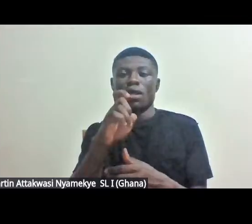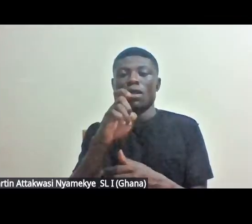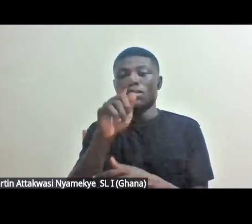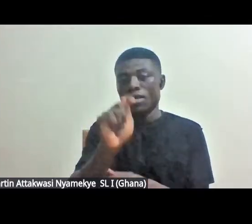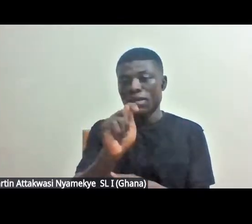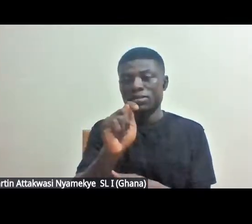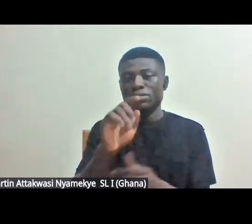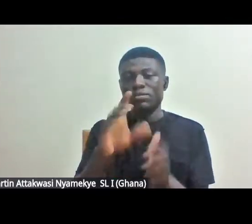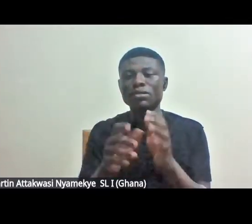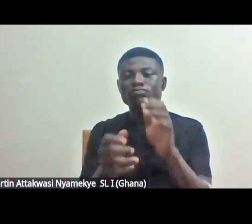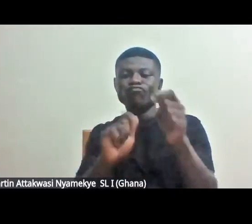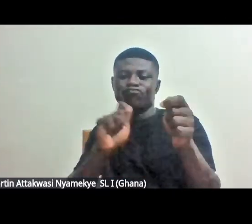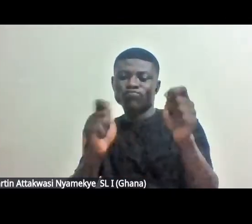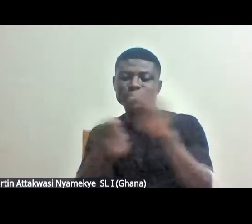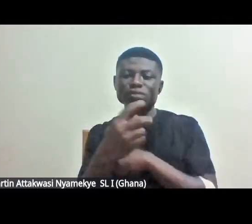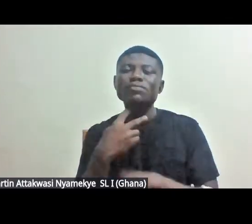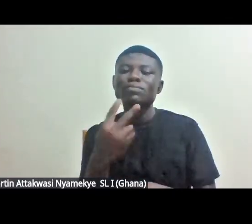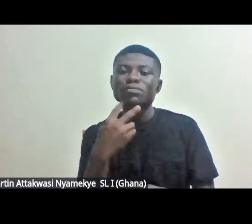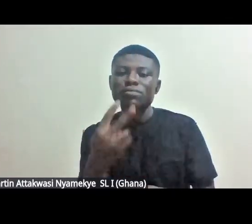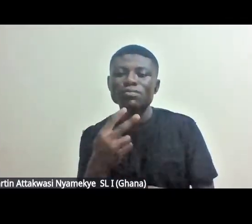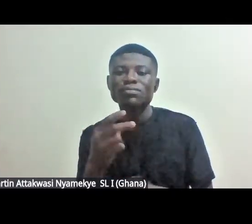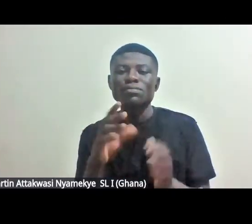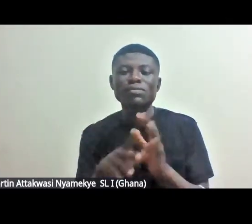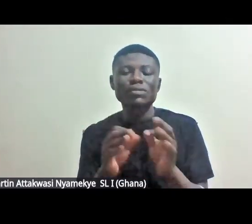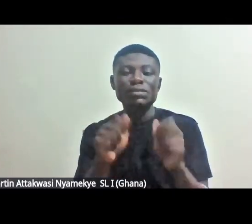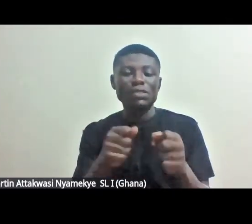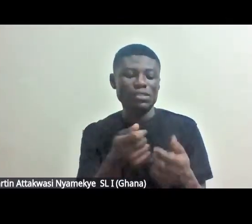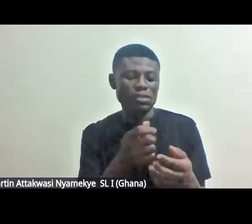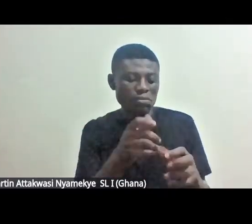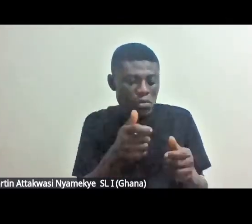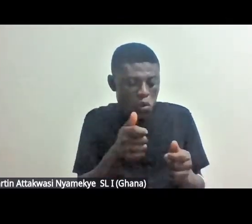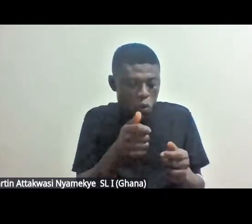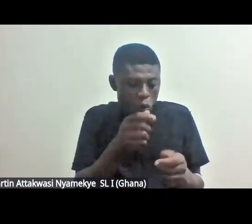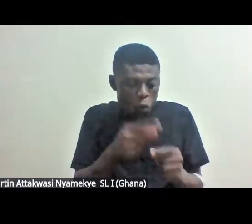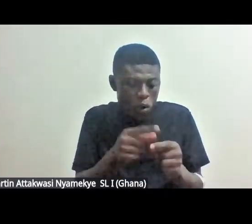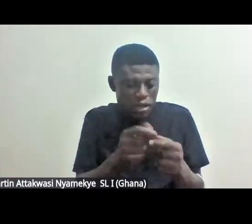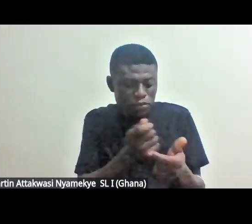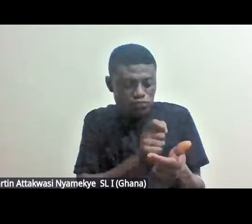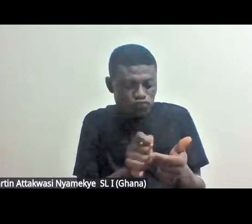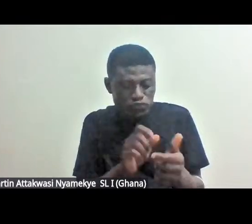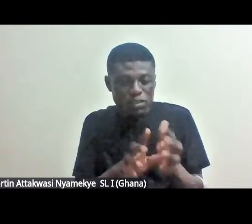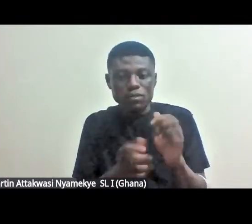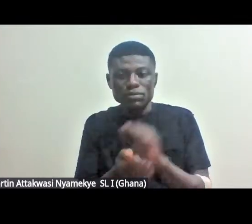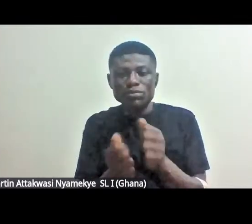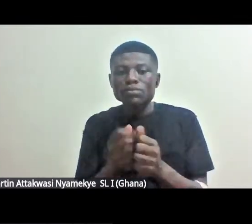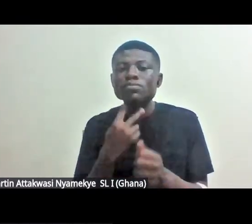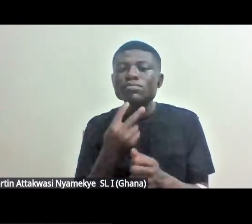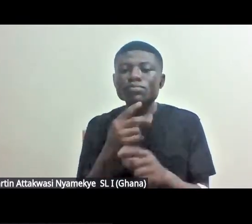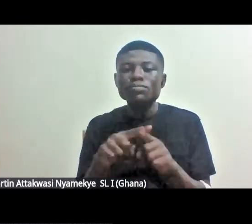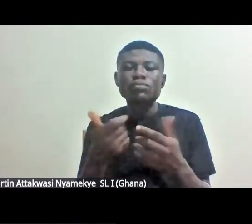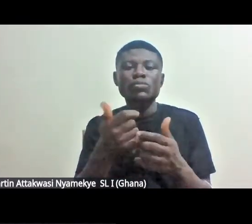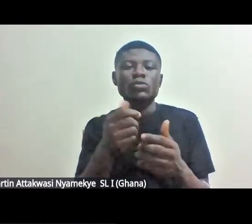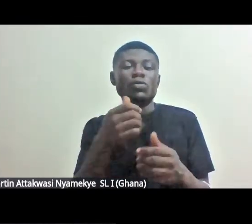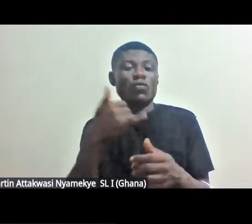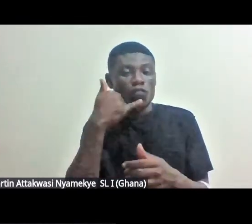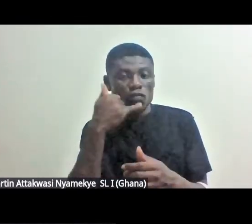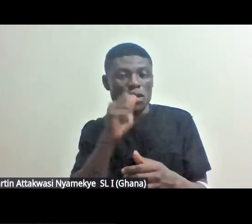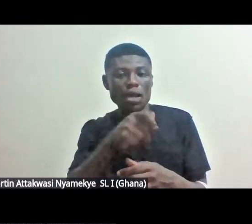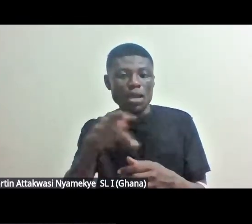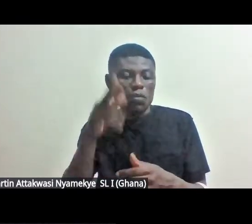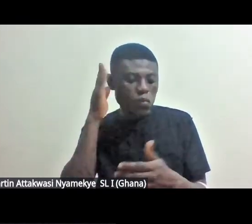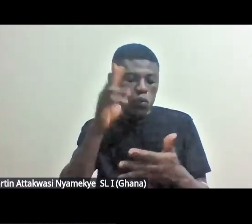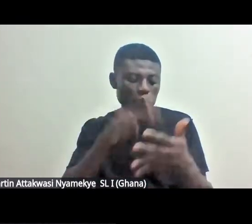use a text to audio feature if possible. On mobile app, we will zoom the text and read it all over again and read it out